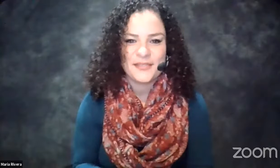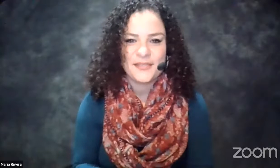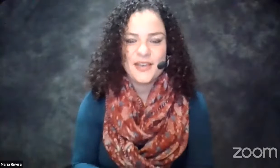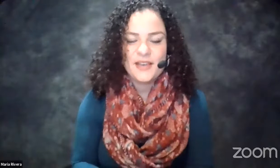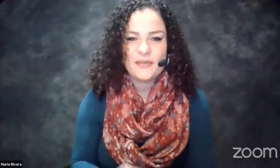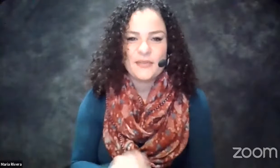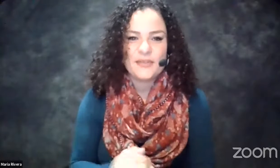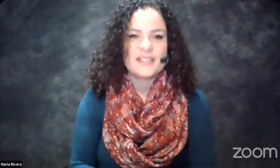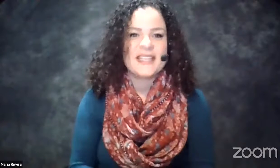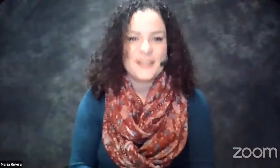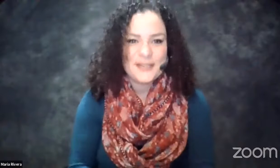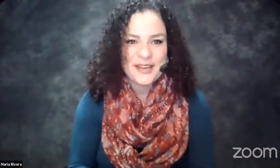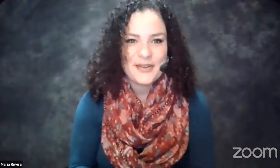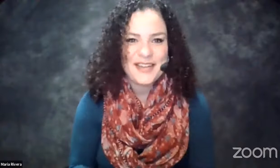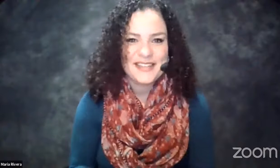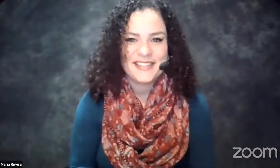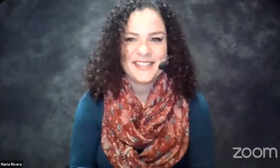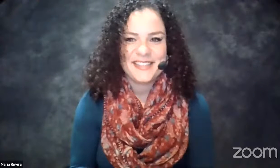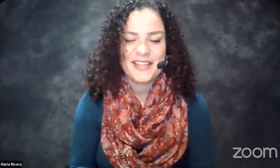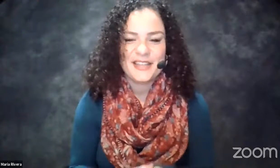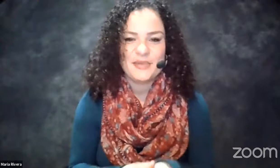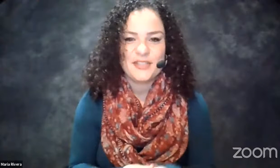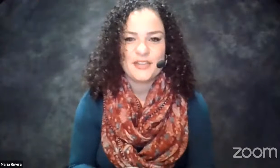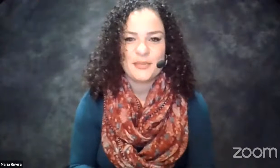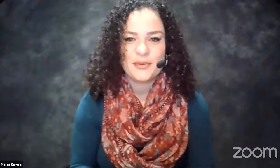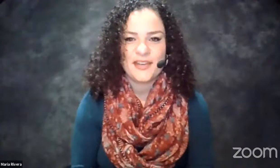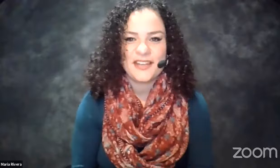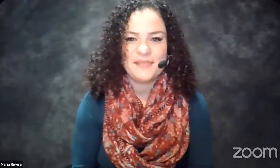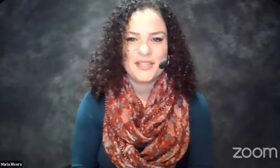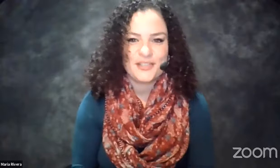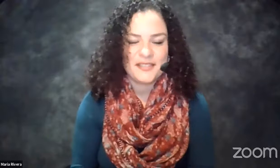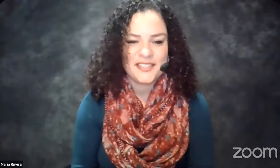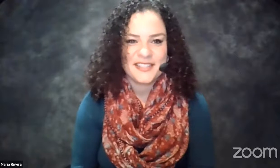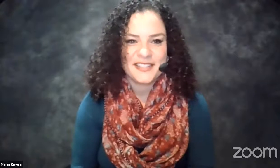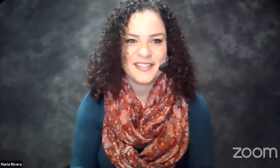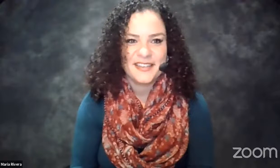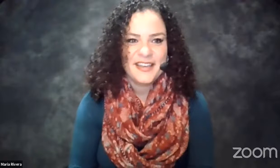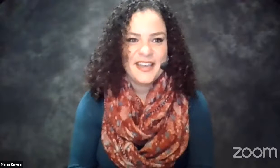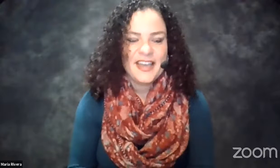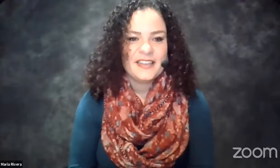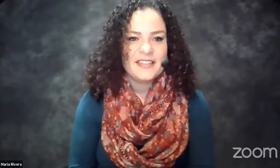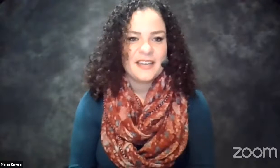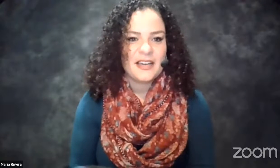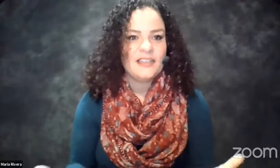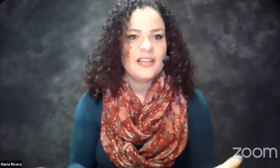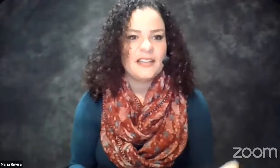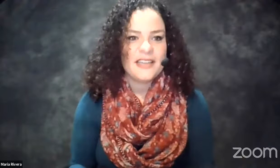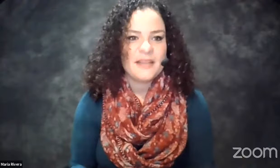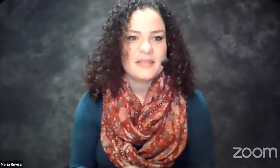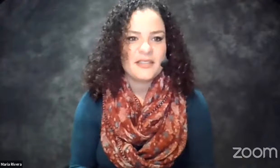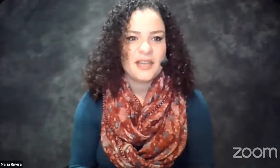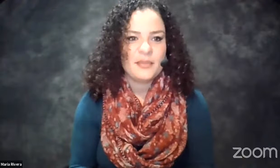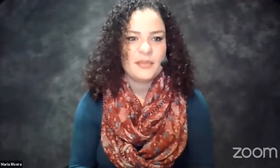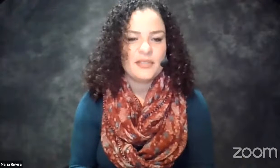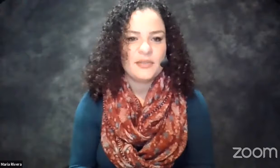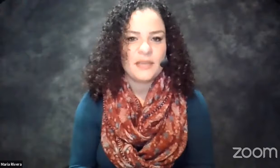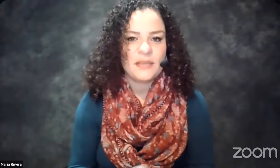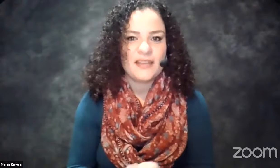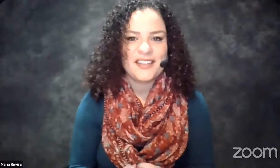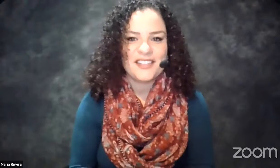new tune because there's so many great Christmas carols. So that happened, and we published this thing months and months ago,